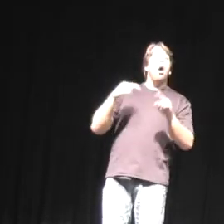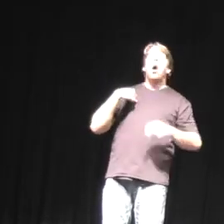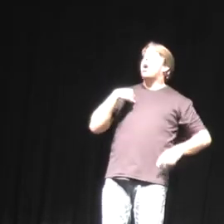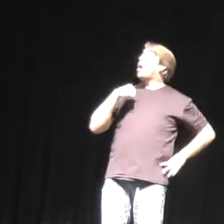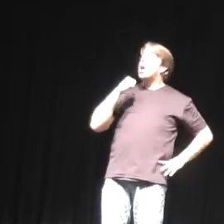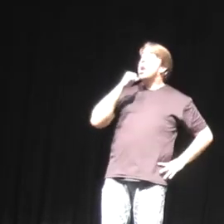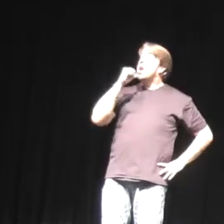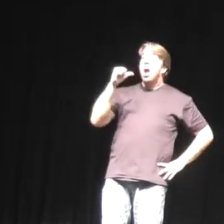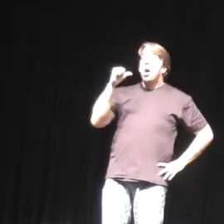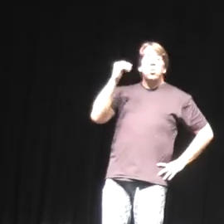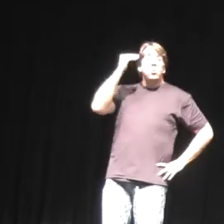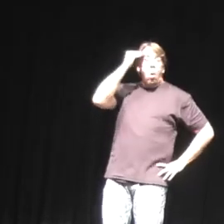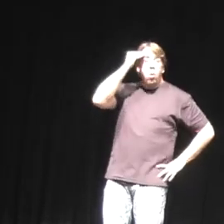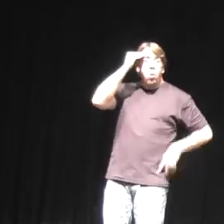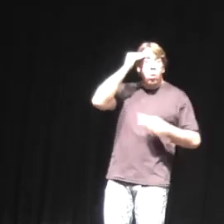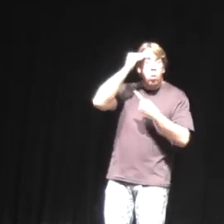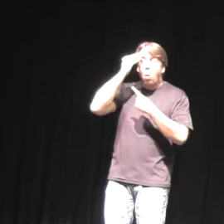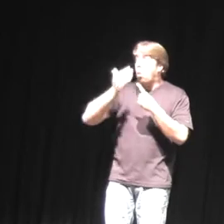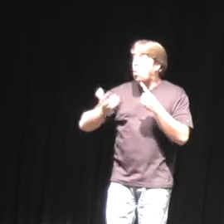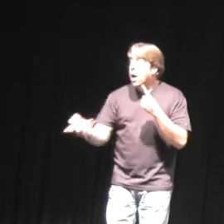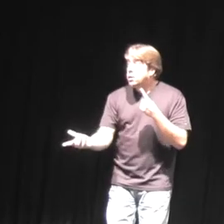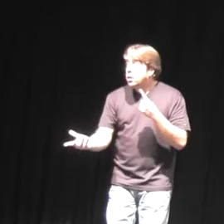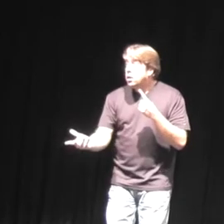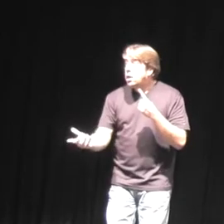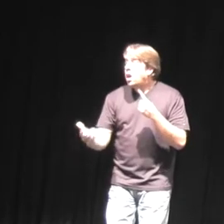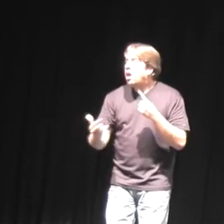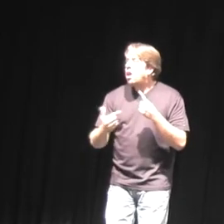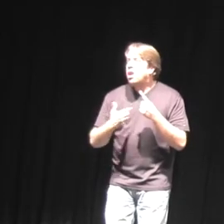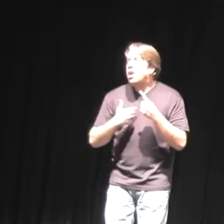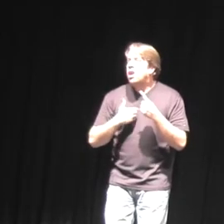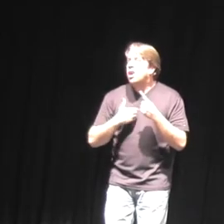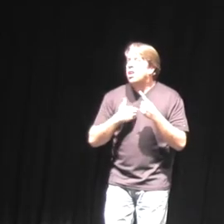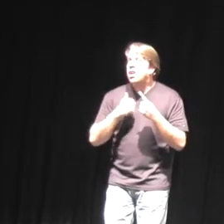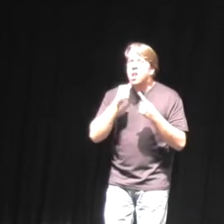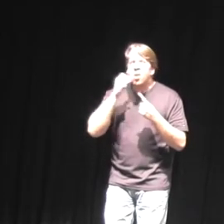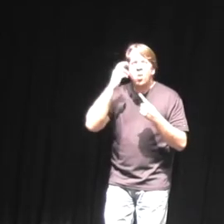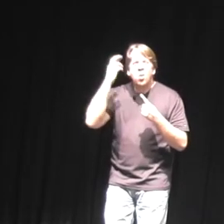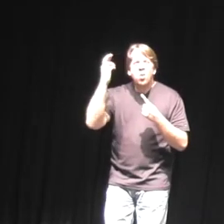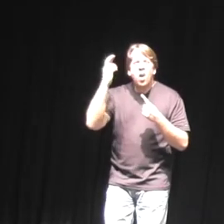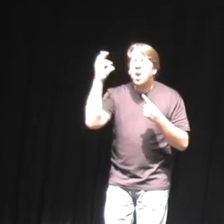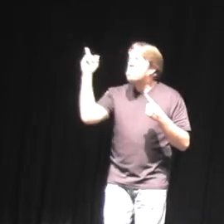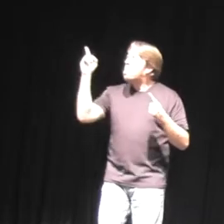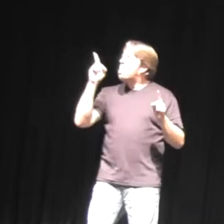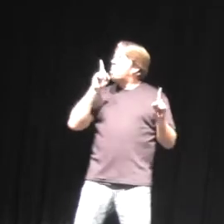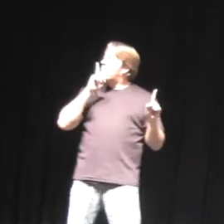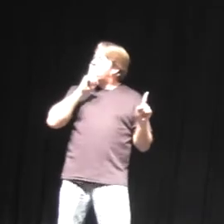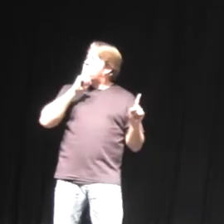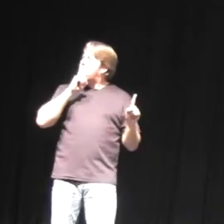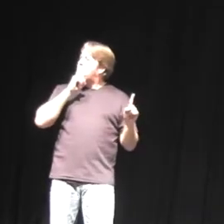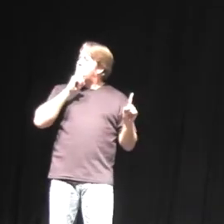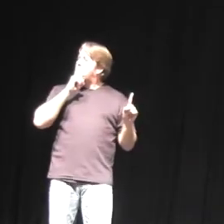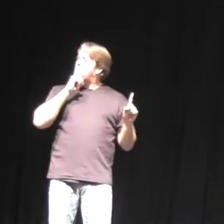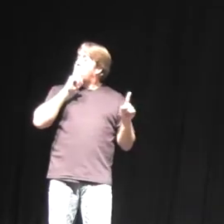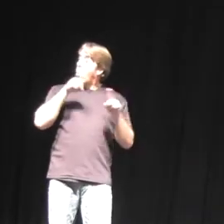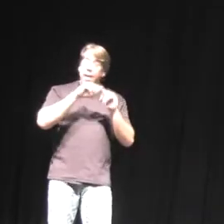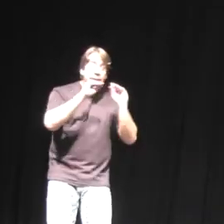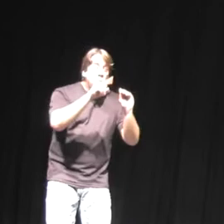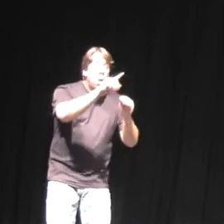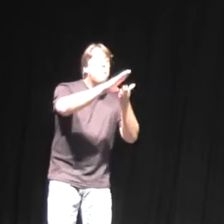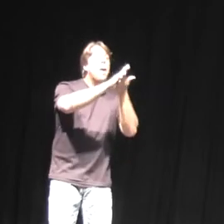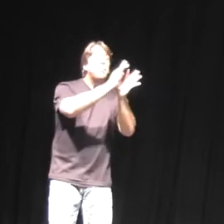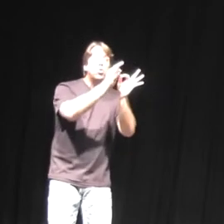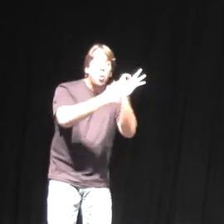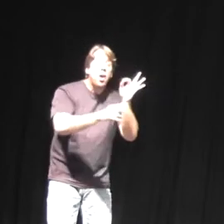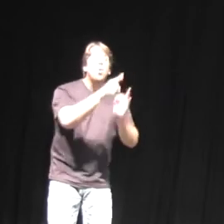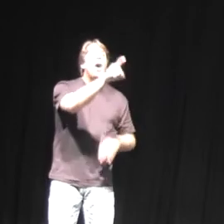know before I became an interpreter, okay? I didn't know how much, they don't tell you this, that when you become an interpreter, the thing that sucks the most is